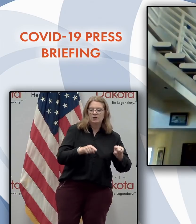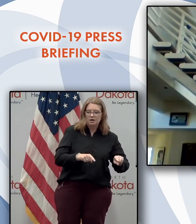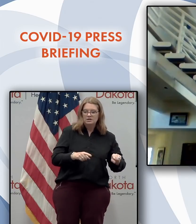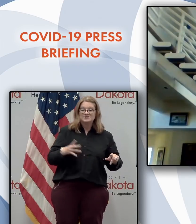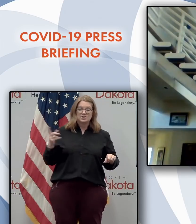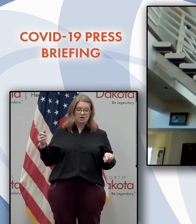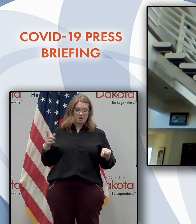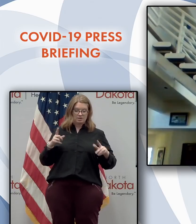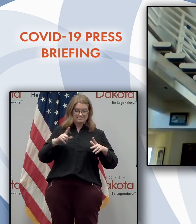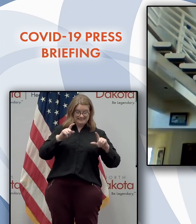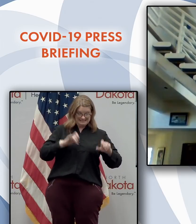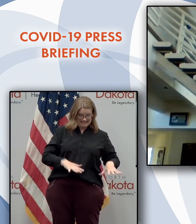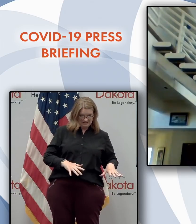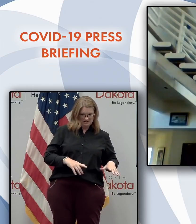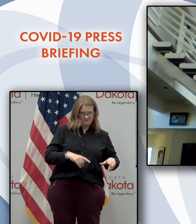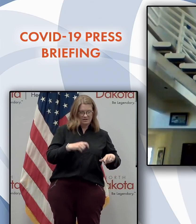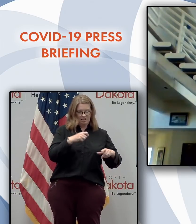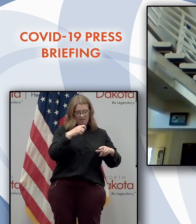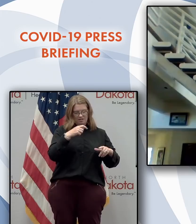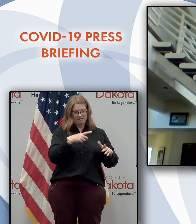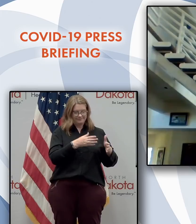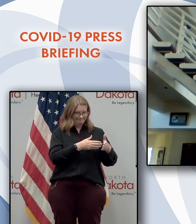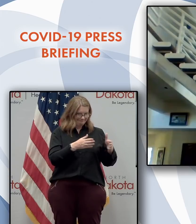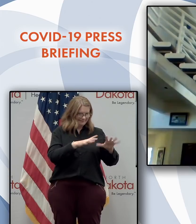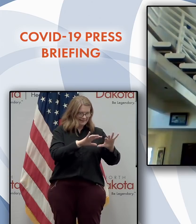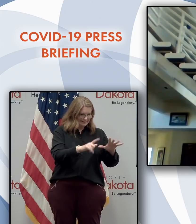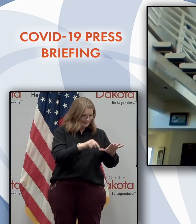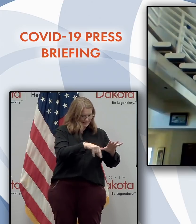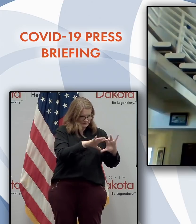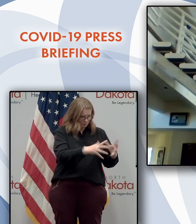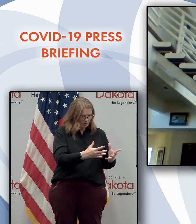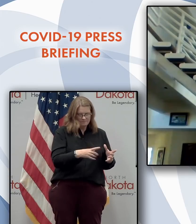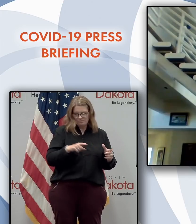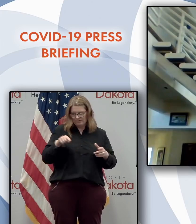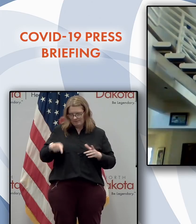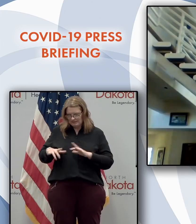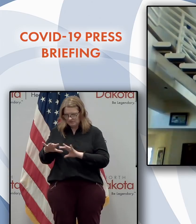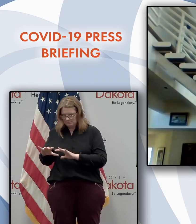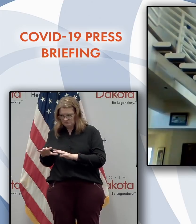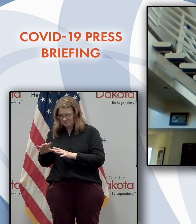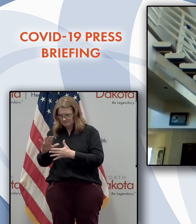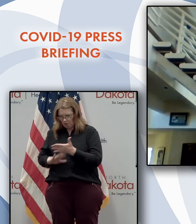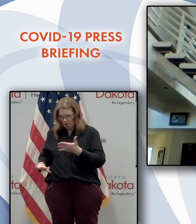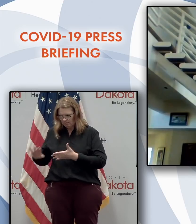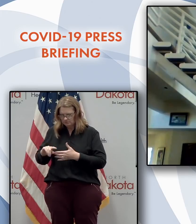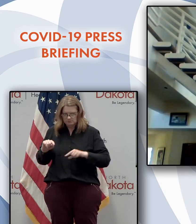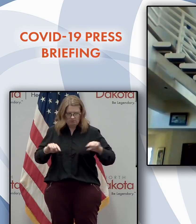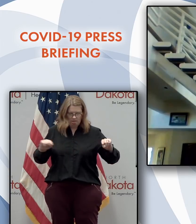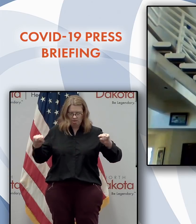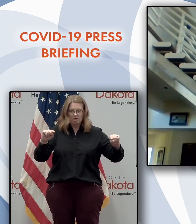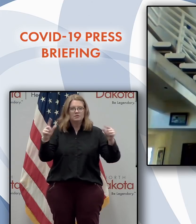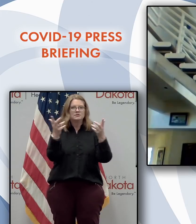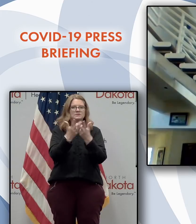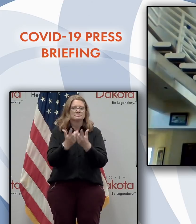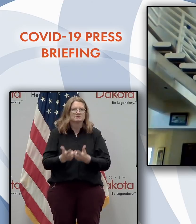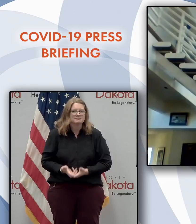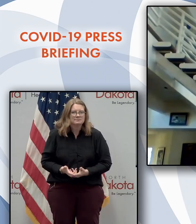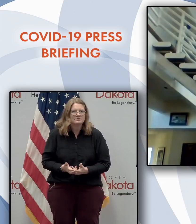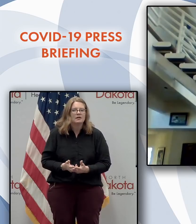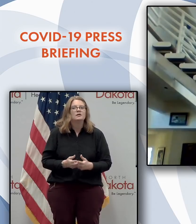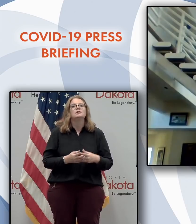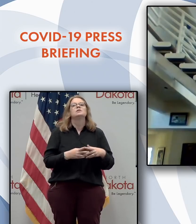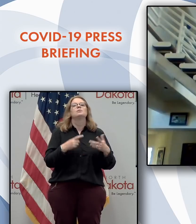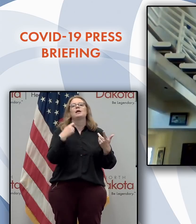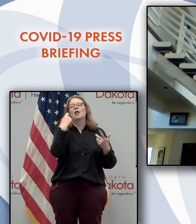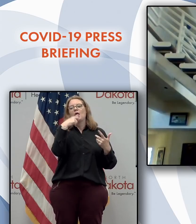the system will not be overwhelmed, and that we can have as safe a campus as possible. So these